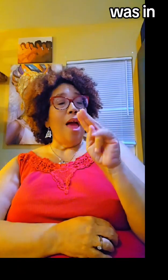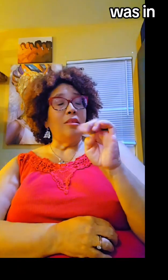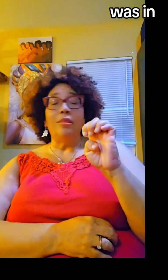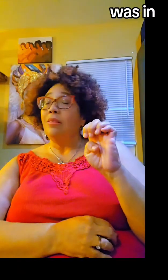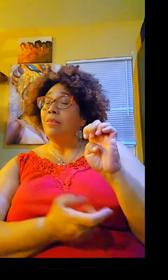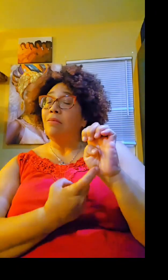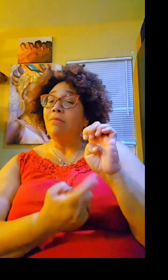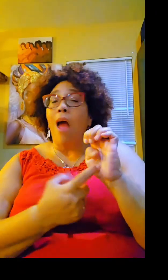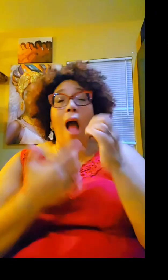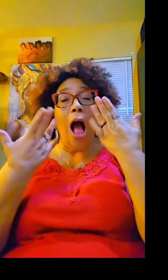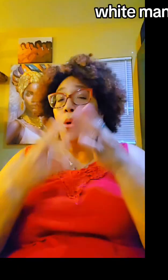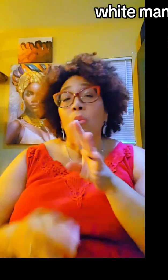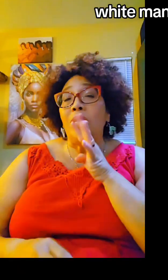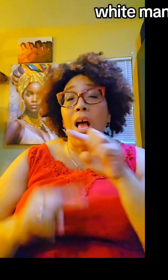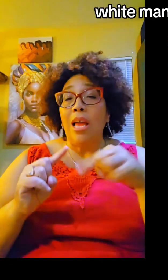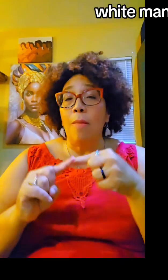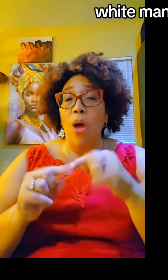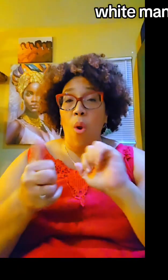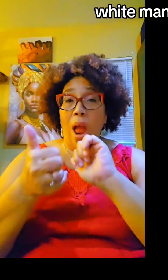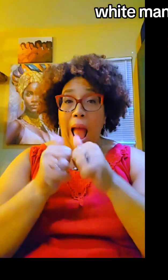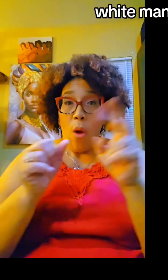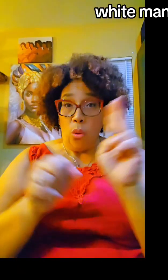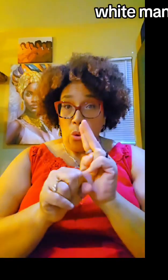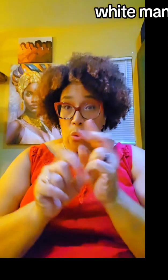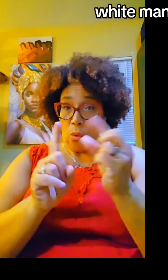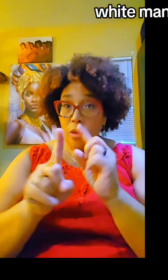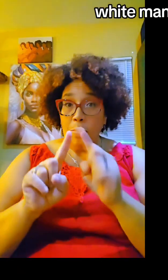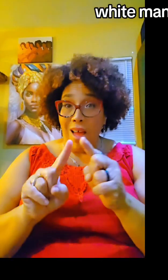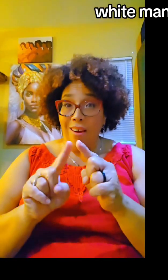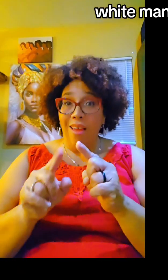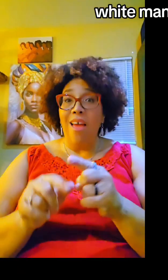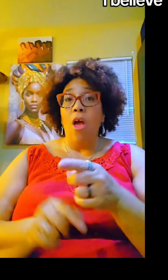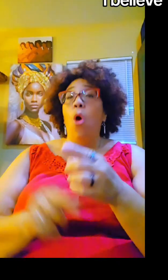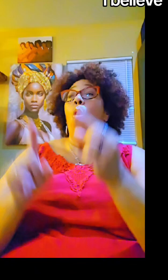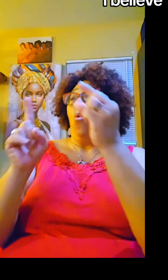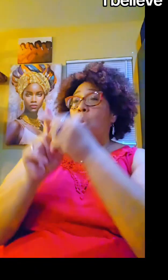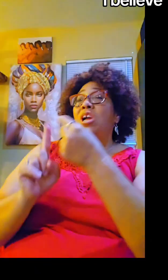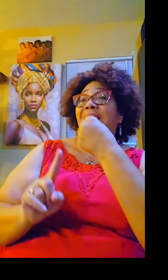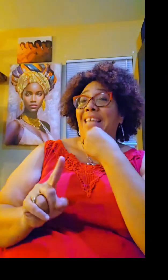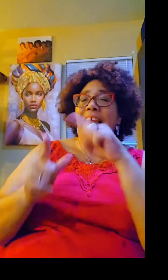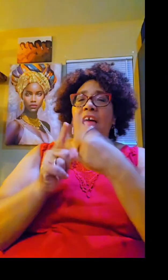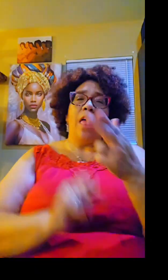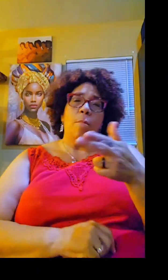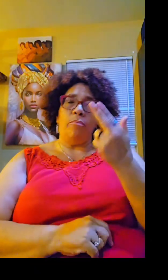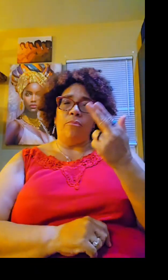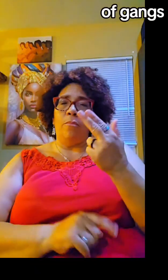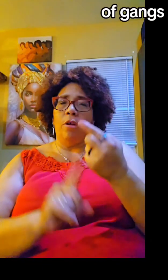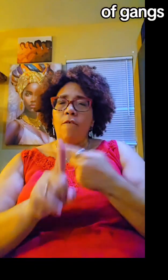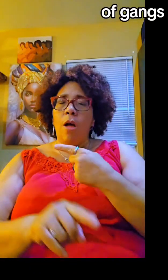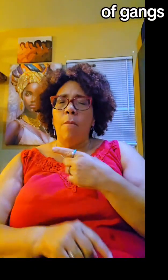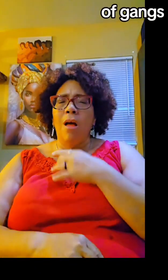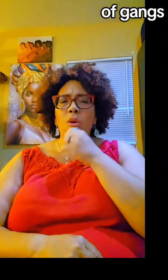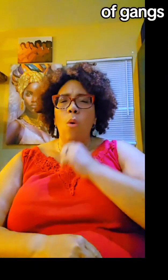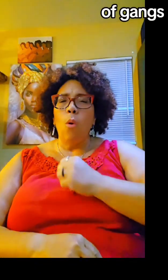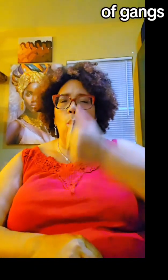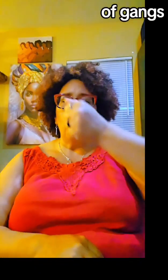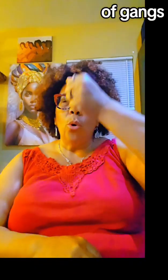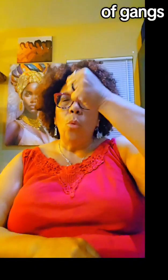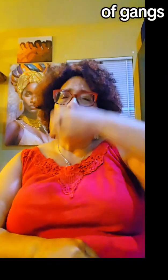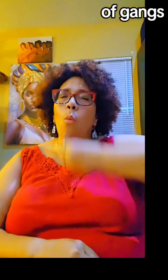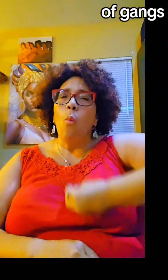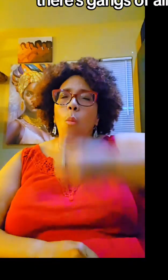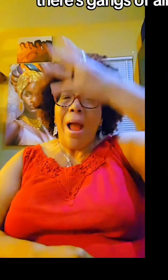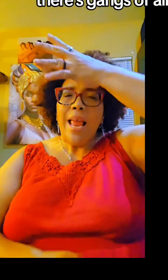was in. But then he was shot by an older white man, I believe. Not to say older white men ain't part